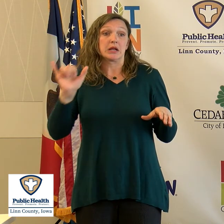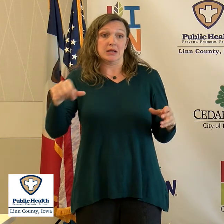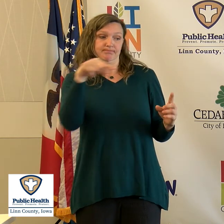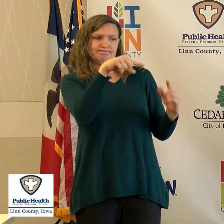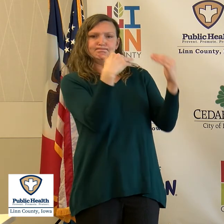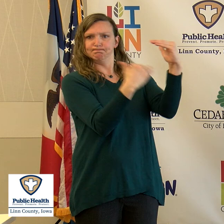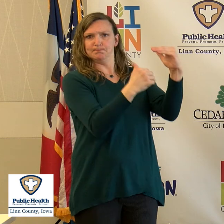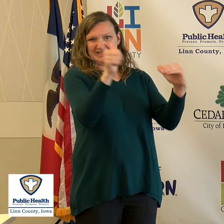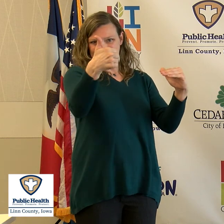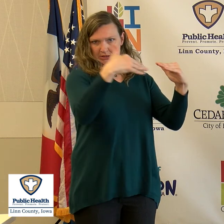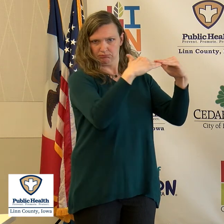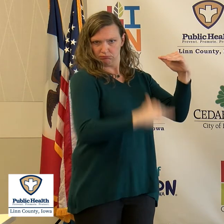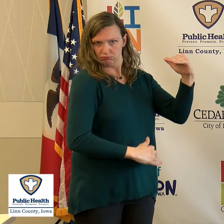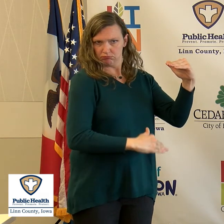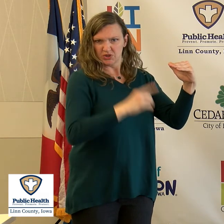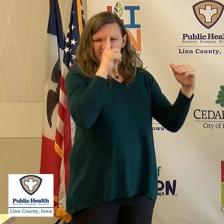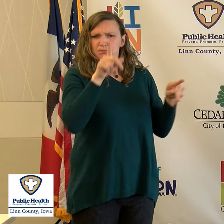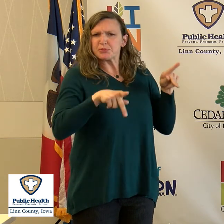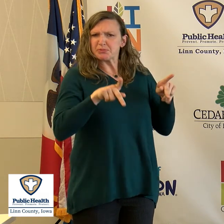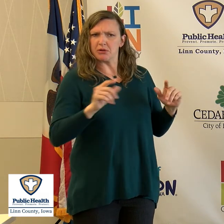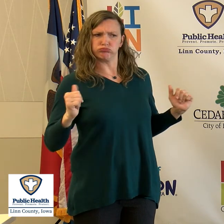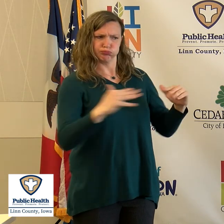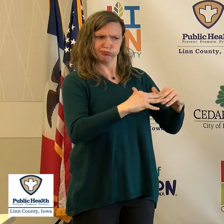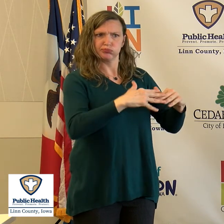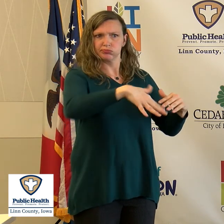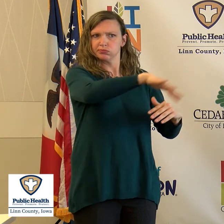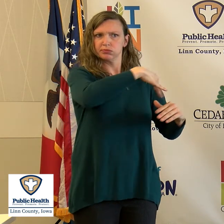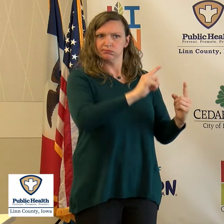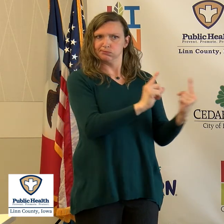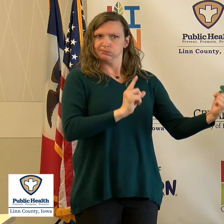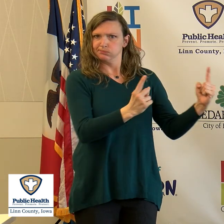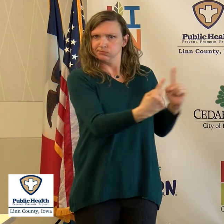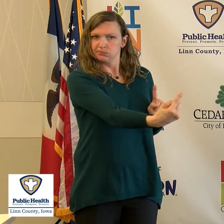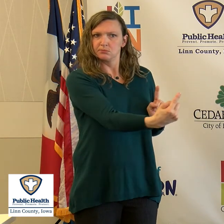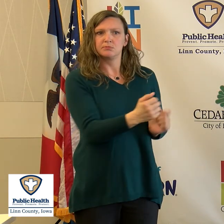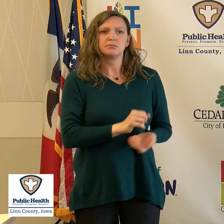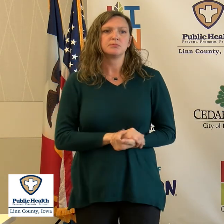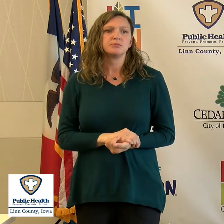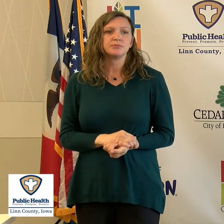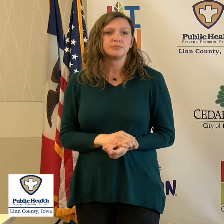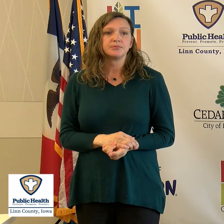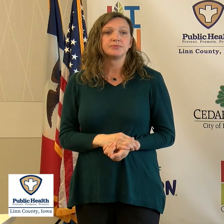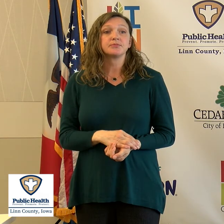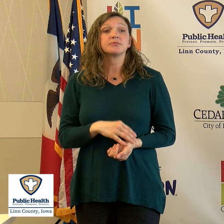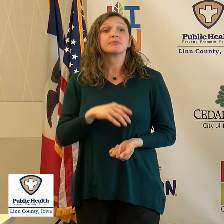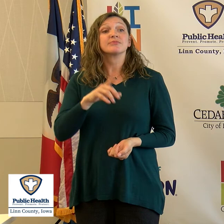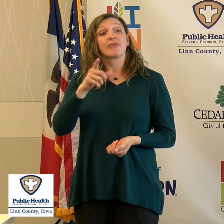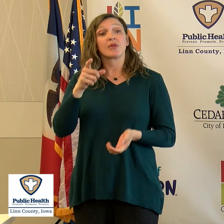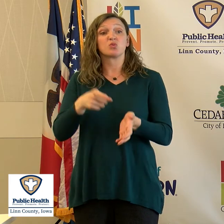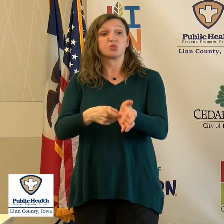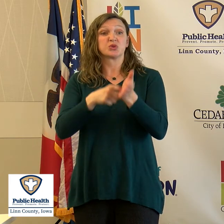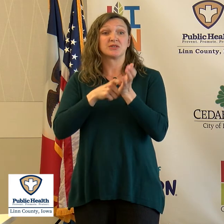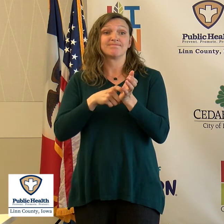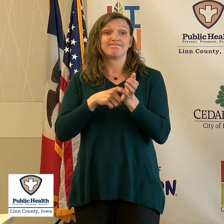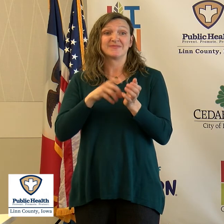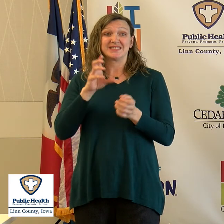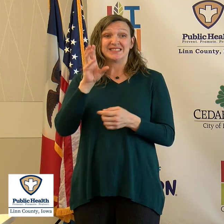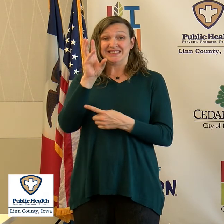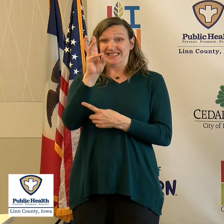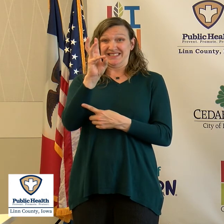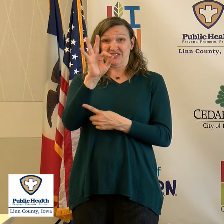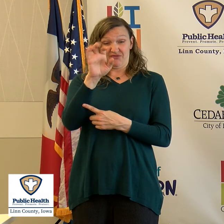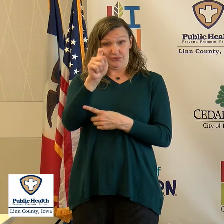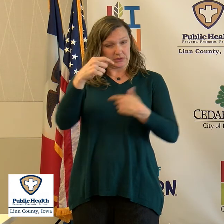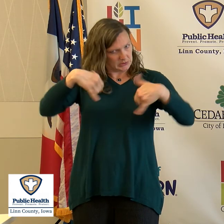people. The proclamation also requires people to remain 6 feet